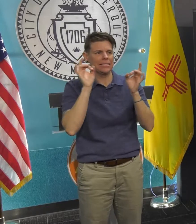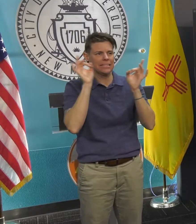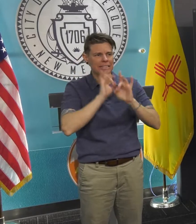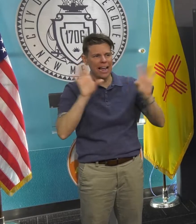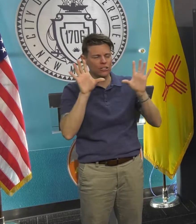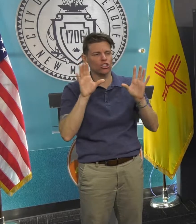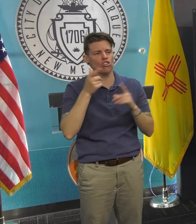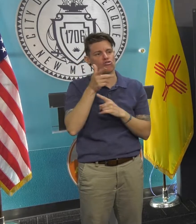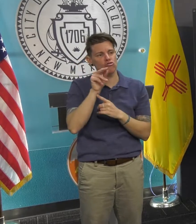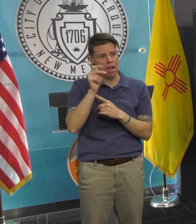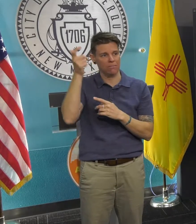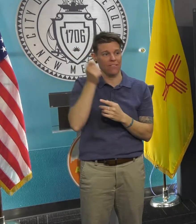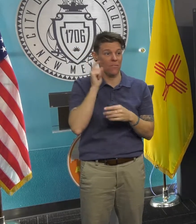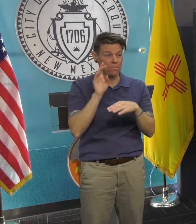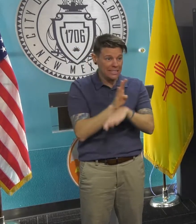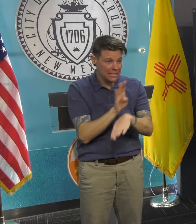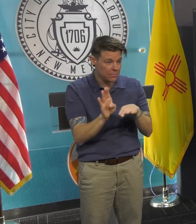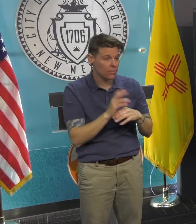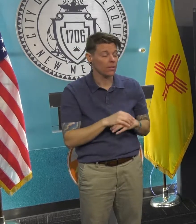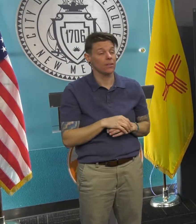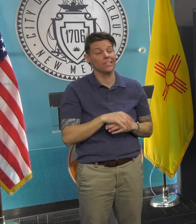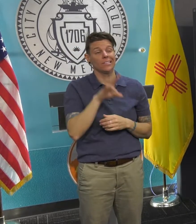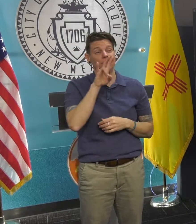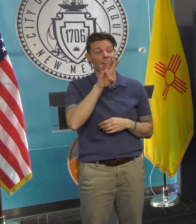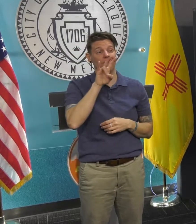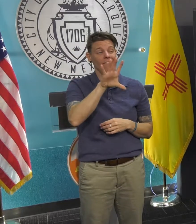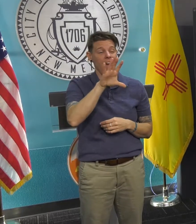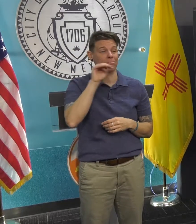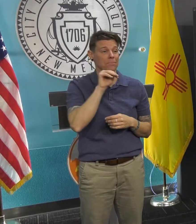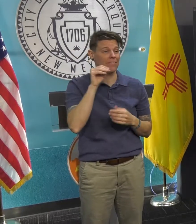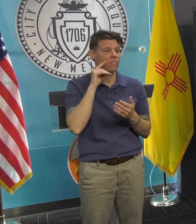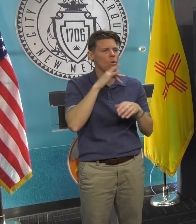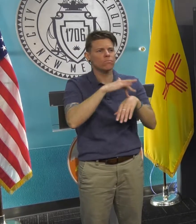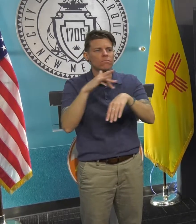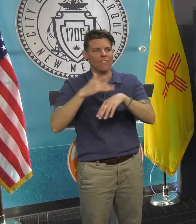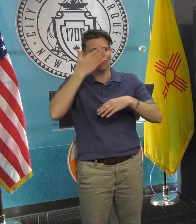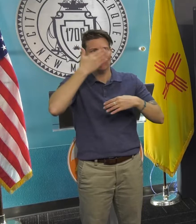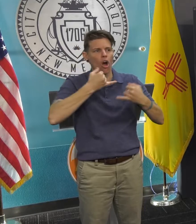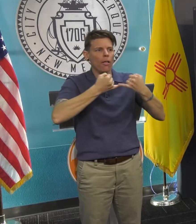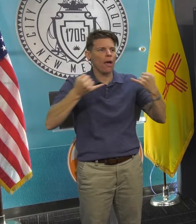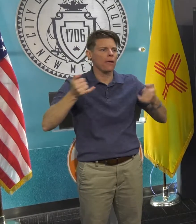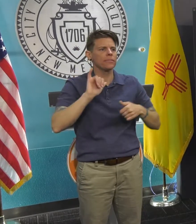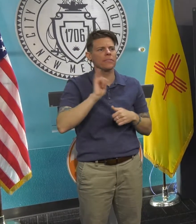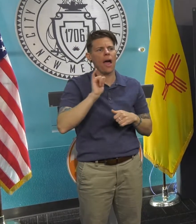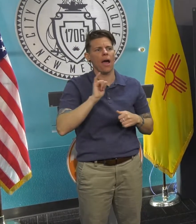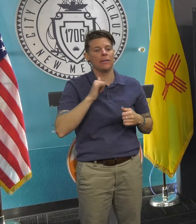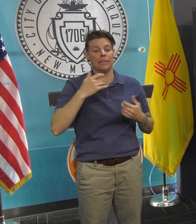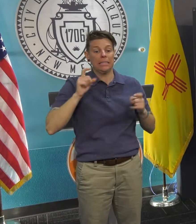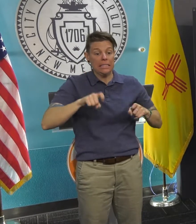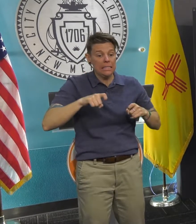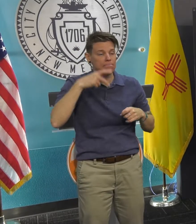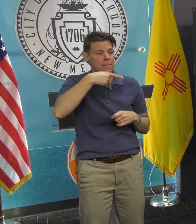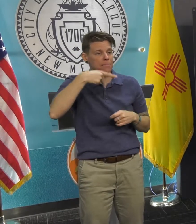to provide resources for the front lines, including personal protective equipment, $25 billion for